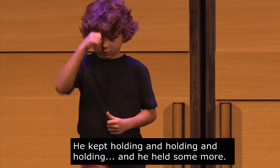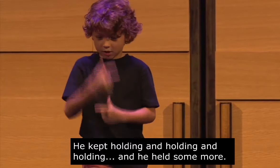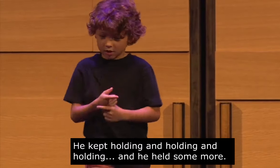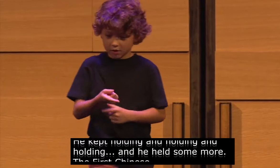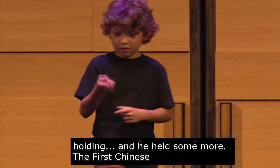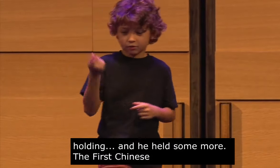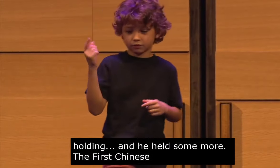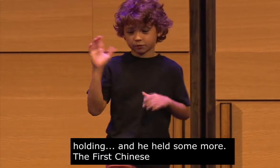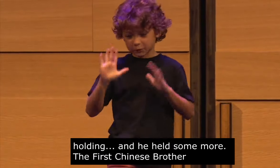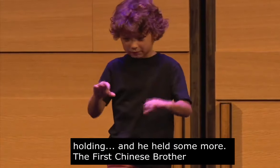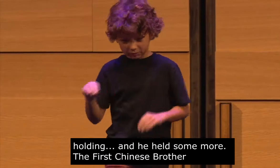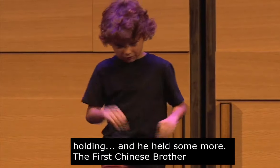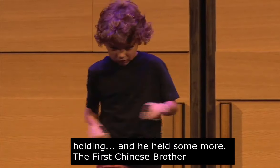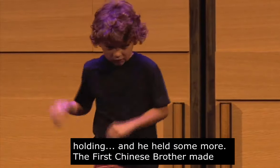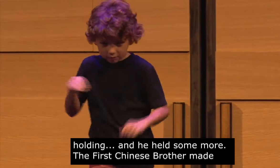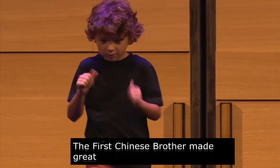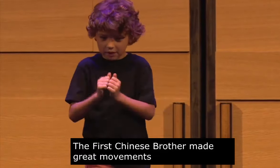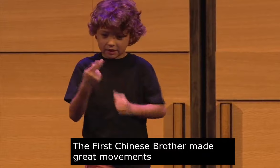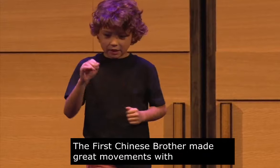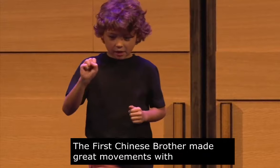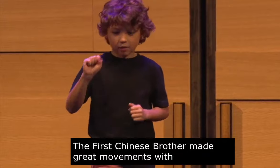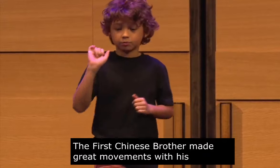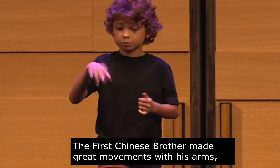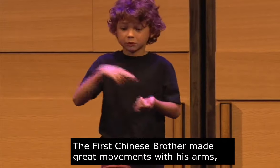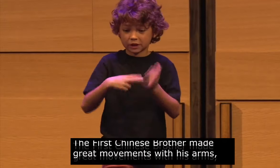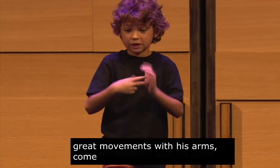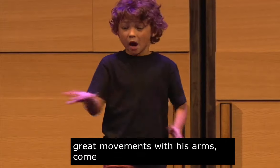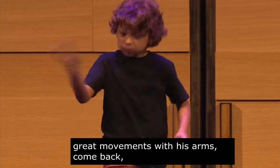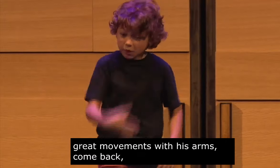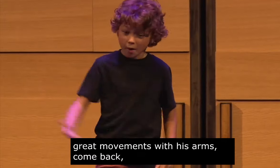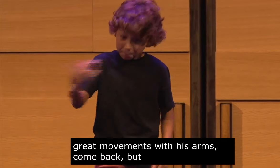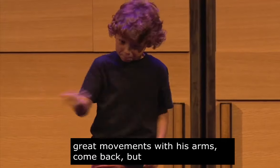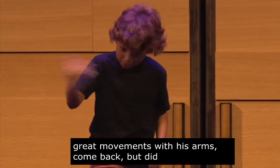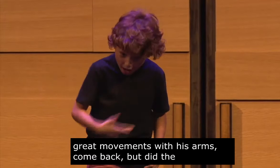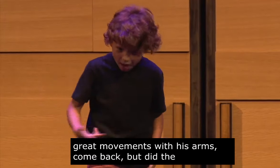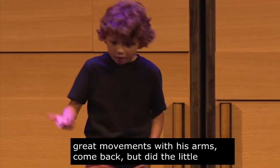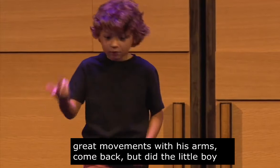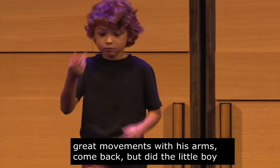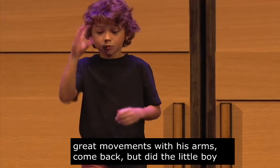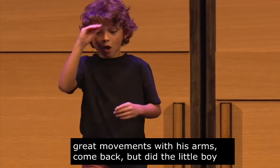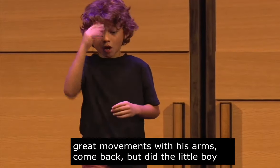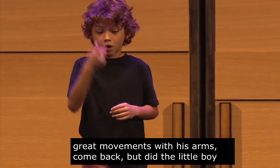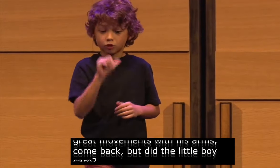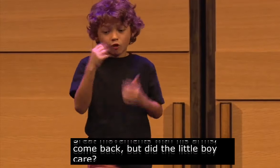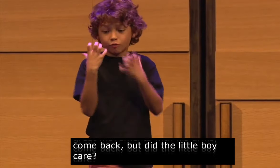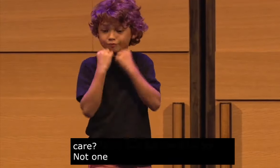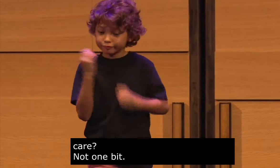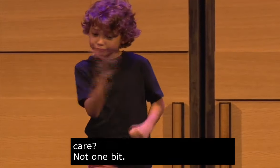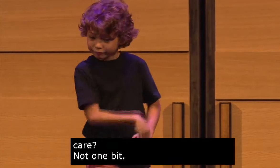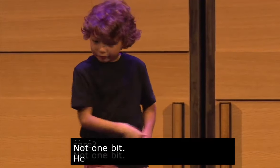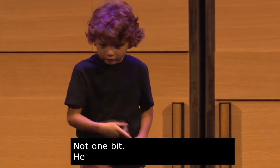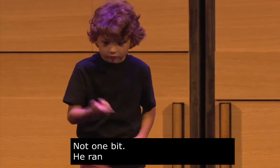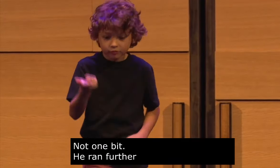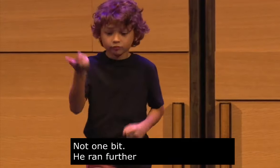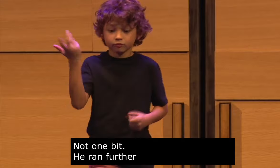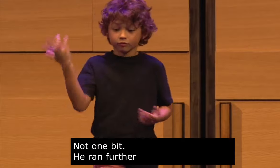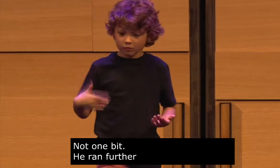The first Chinese brother made great movements with his arms and meant, come back. But did the little boy care? Not one bit. He ran